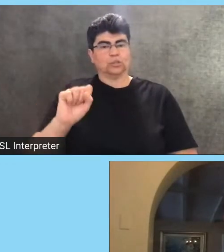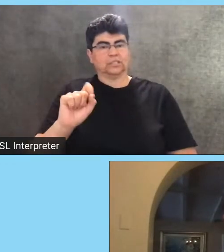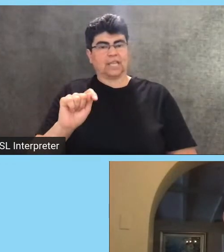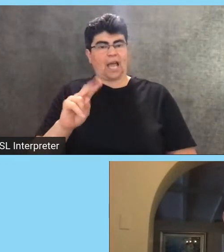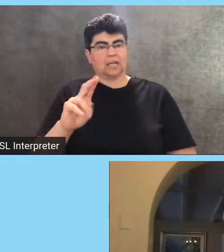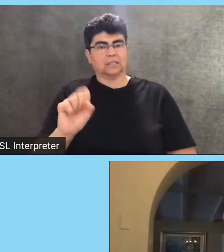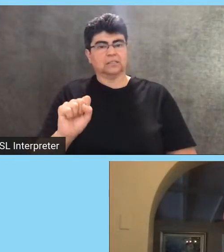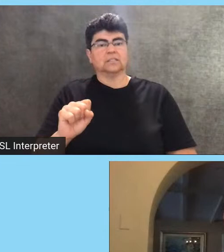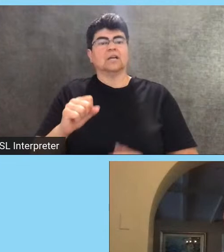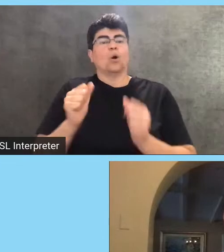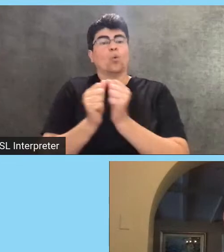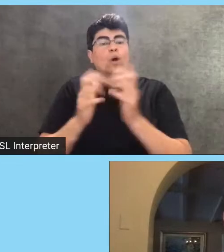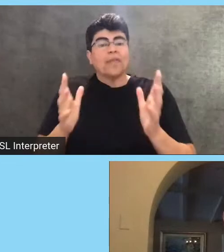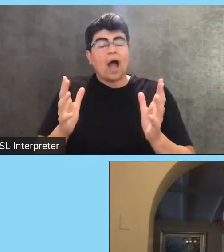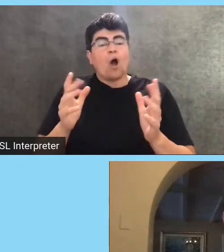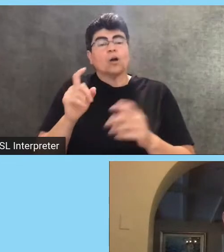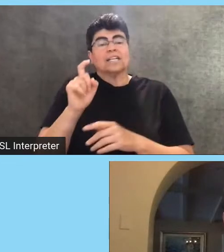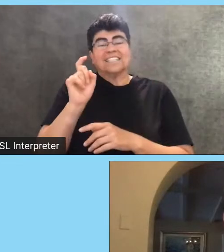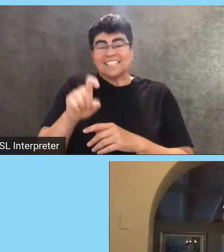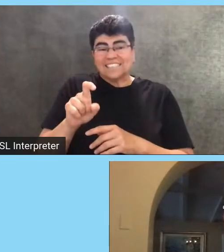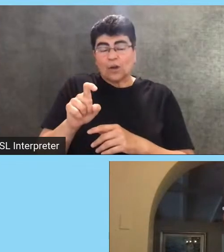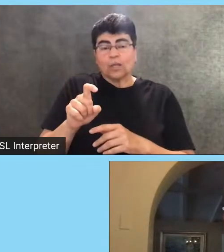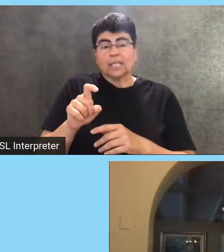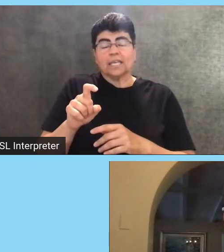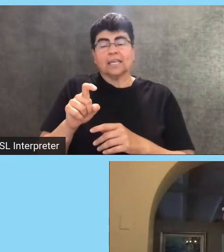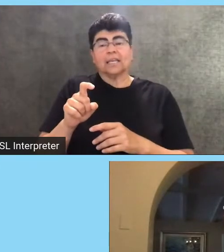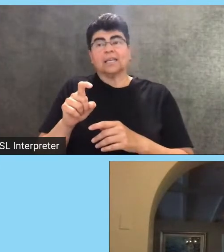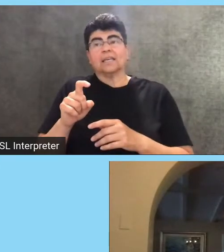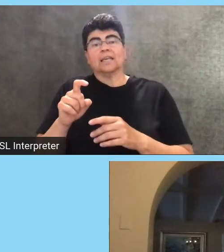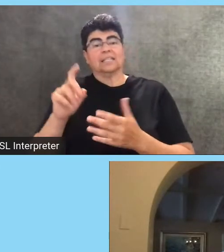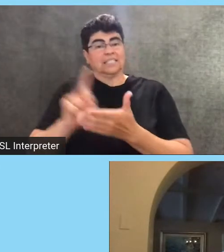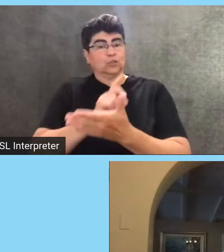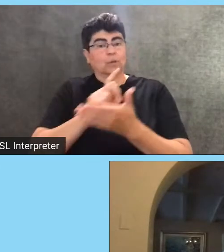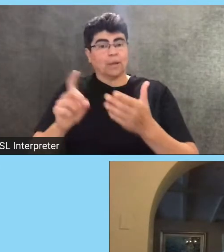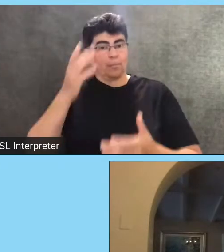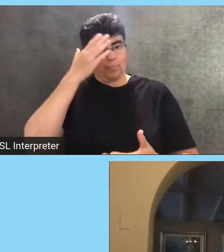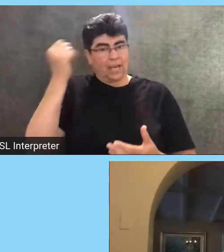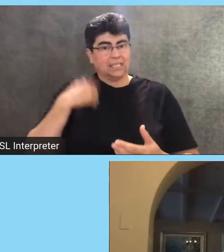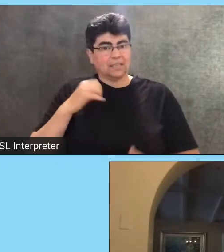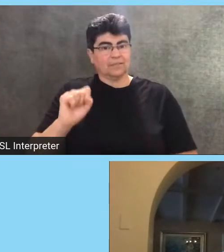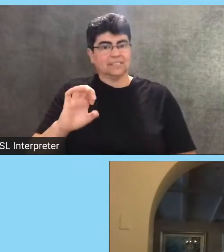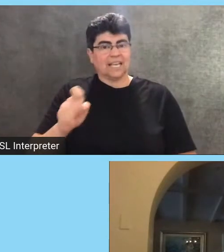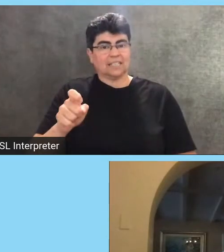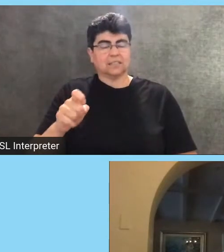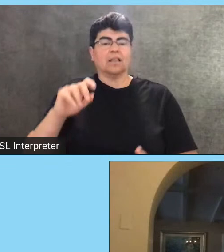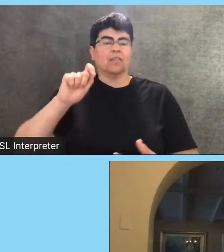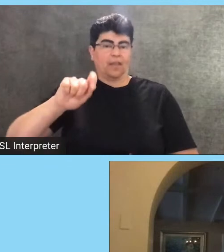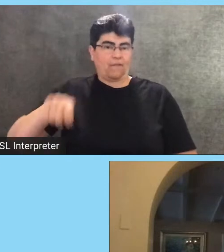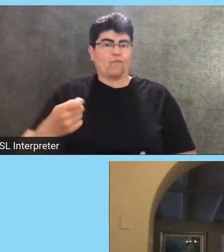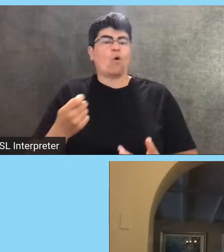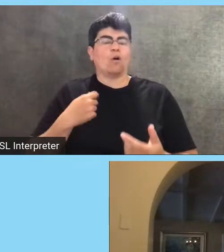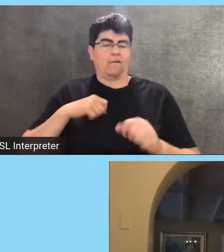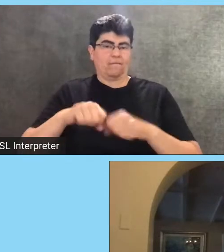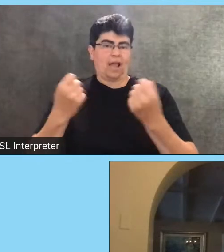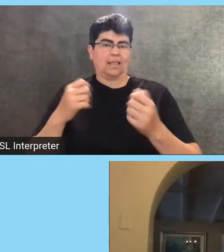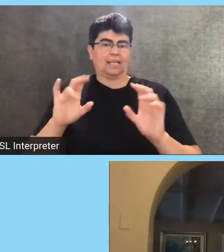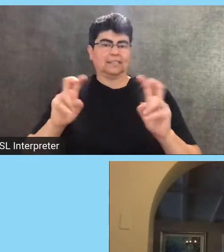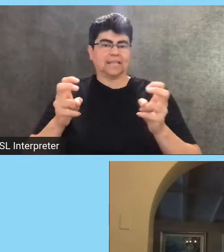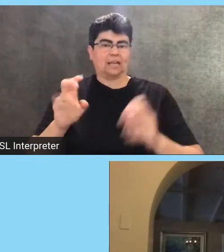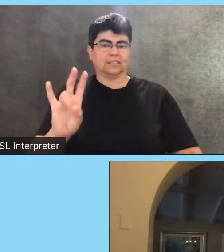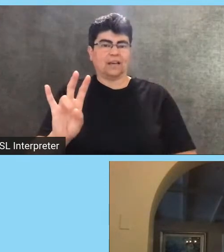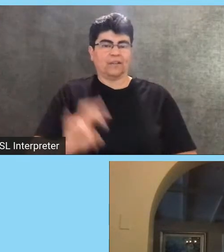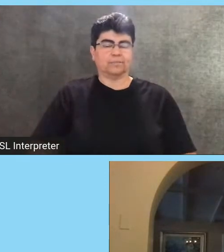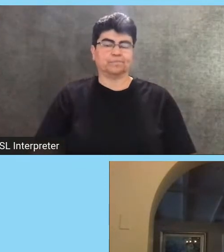without also necessarily discriminating because of sex and therefore violating Title VII.